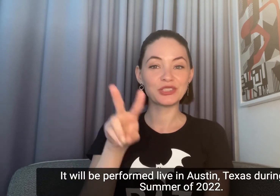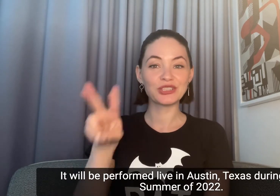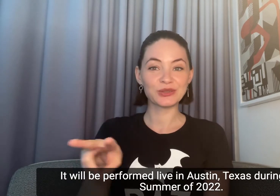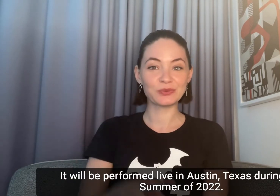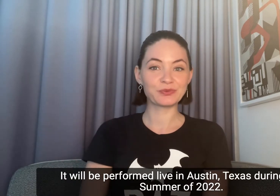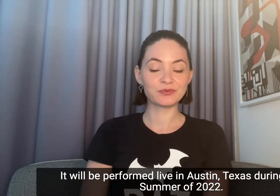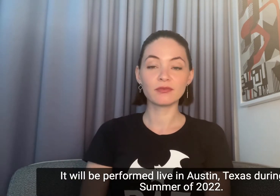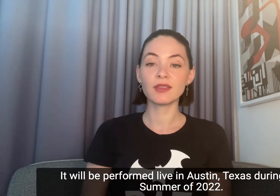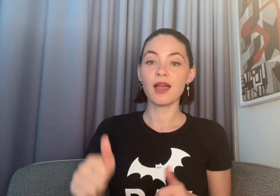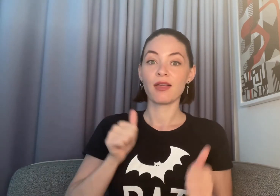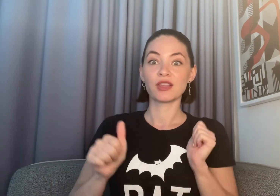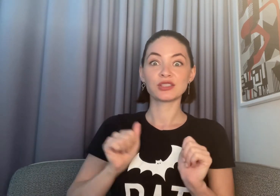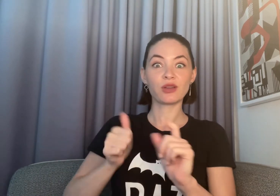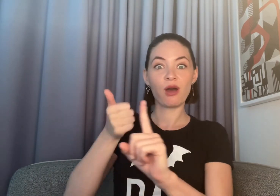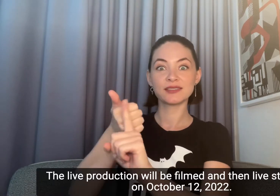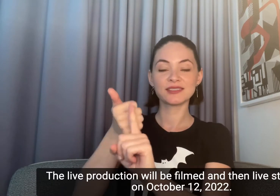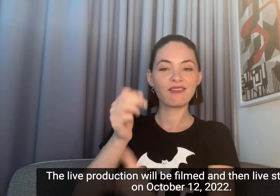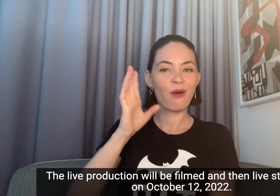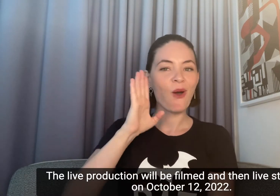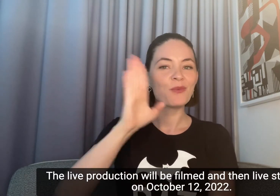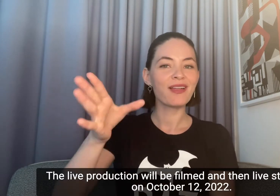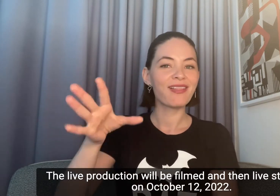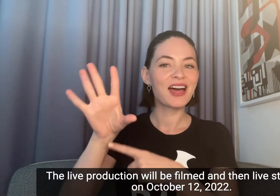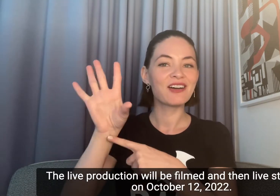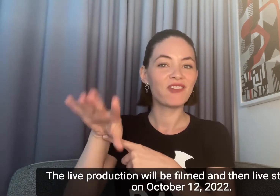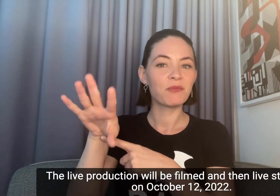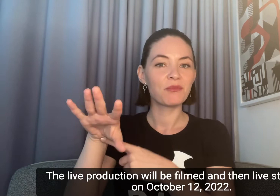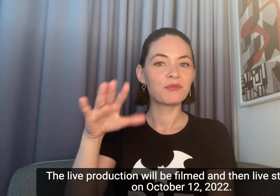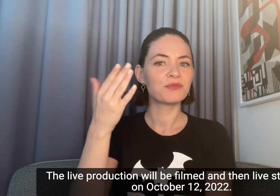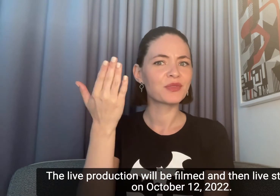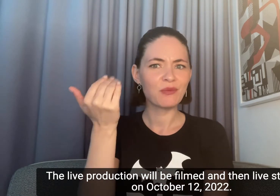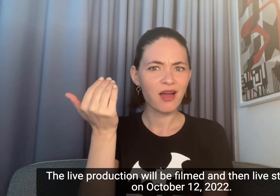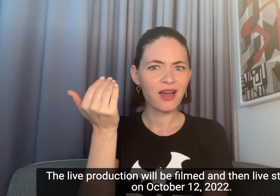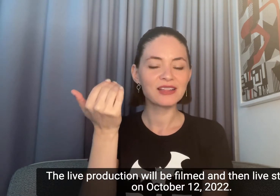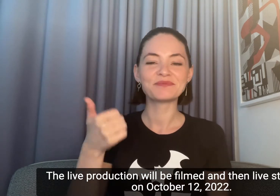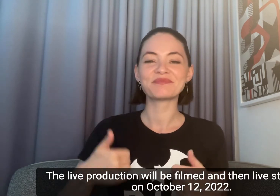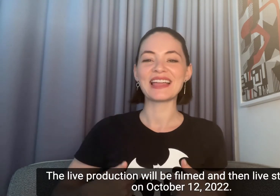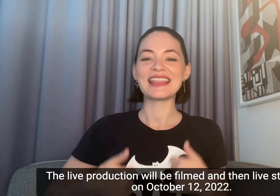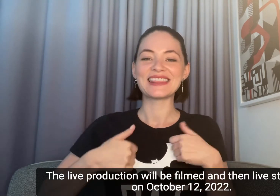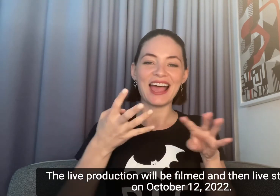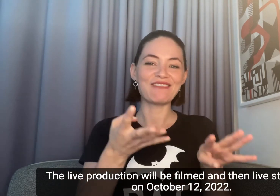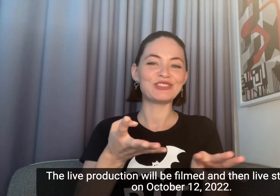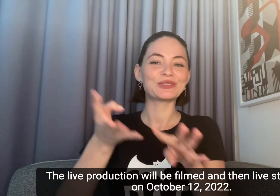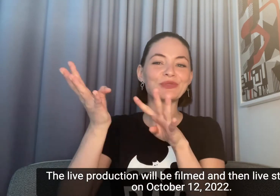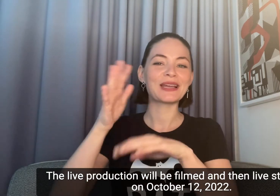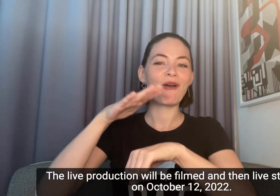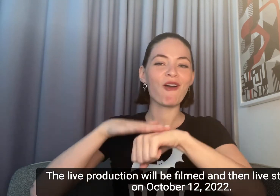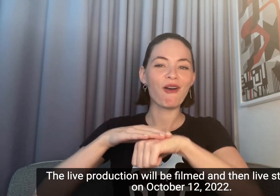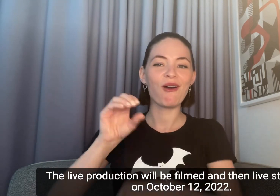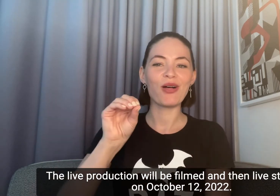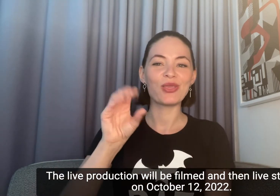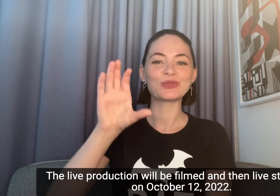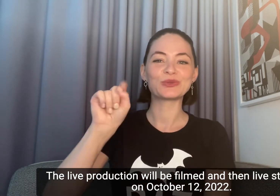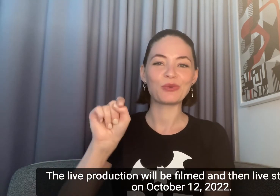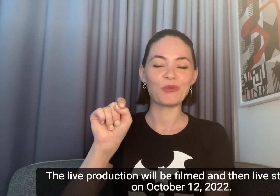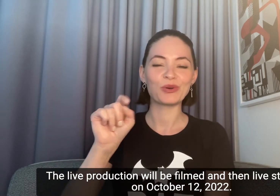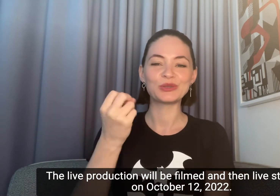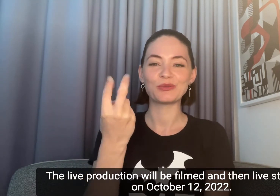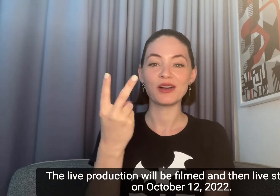of 2022. The live production will be filmed and then live streamed on October